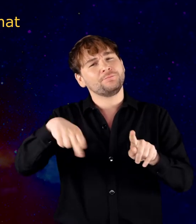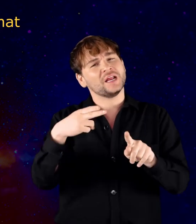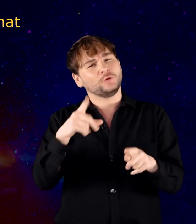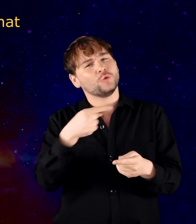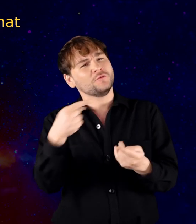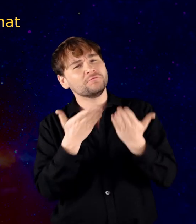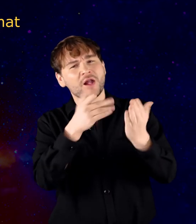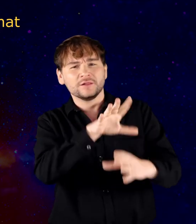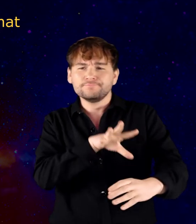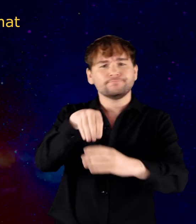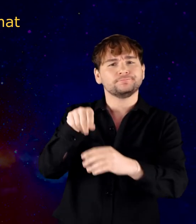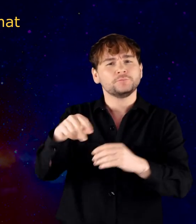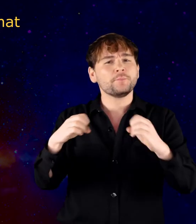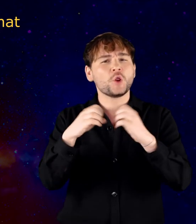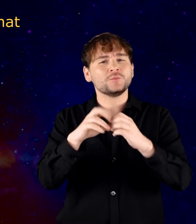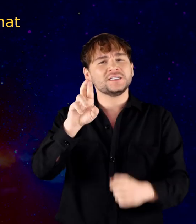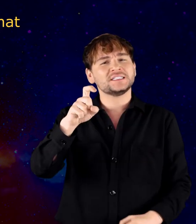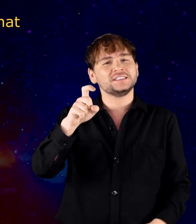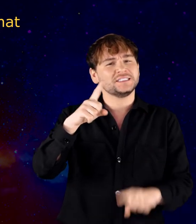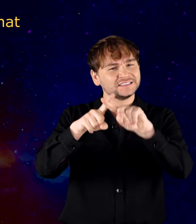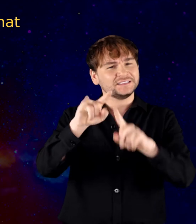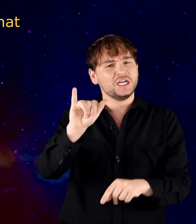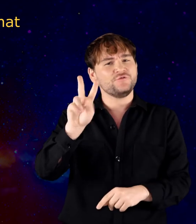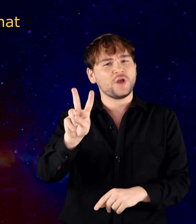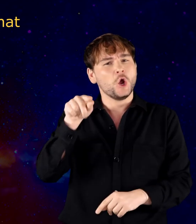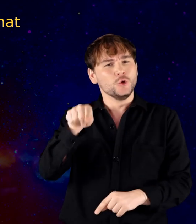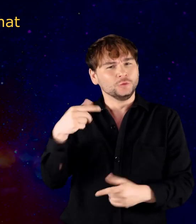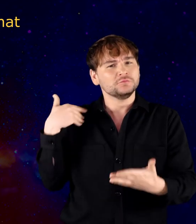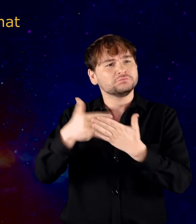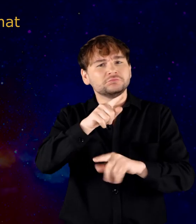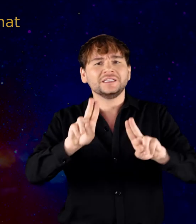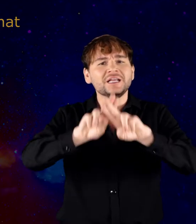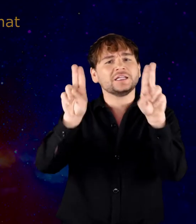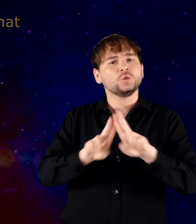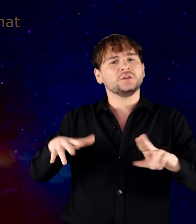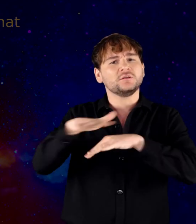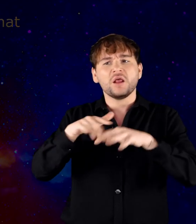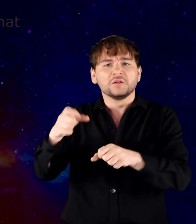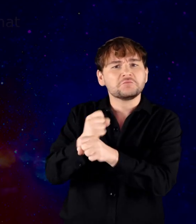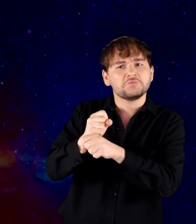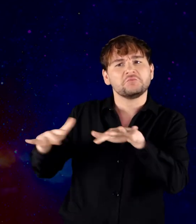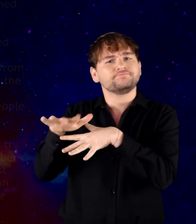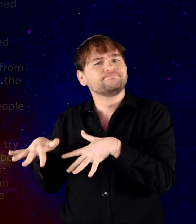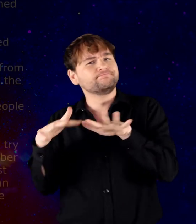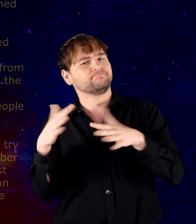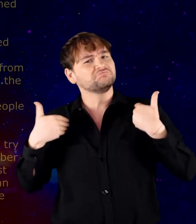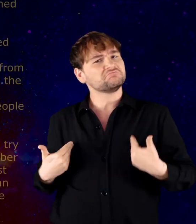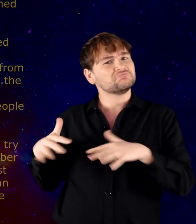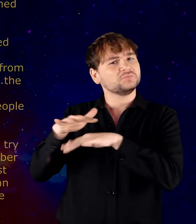various specialist magazines? Are there offers of cooperation, or is there generally more reluctance?